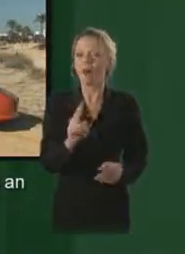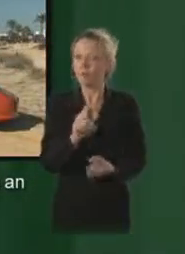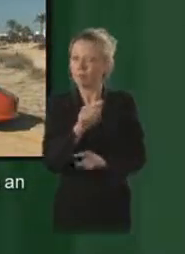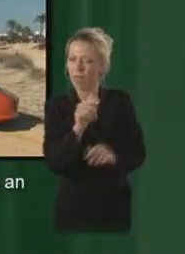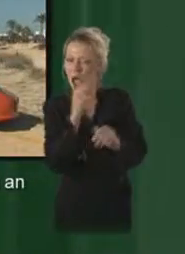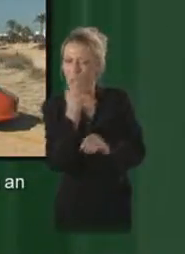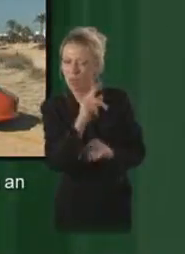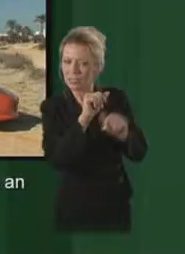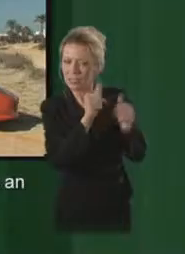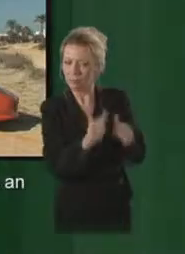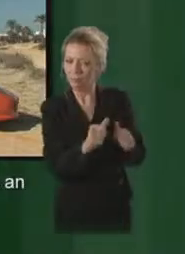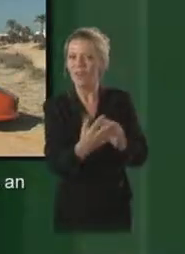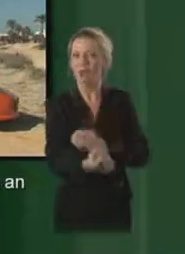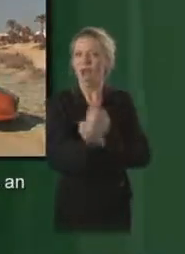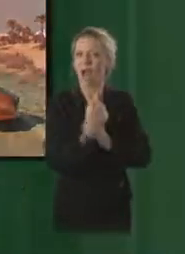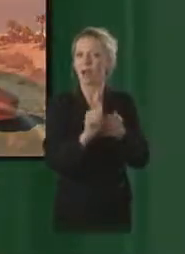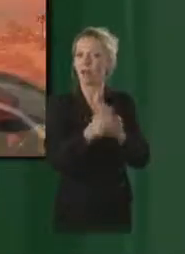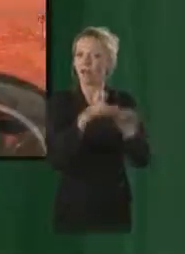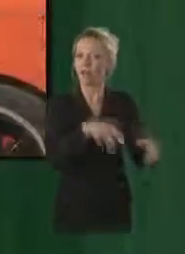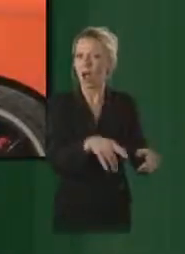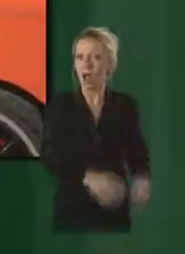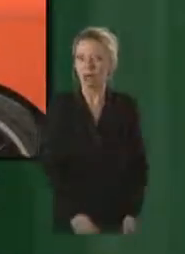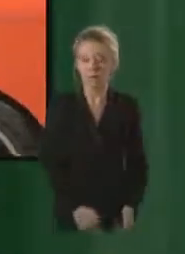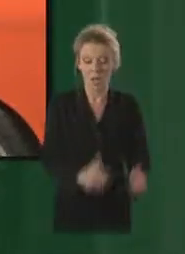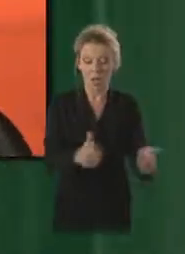accentuated curves lend the Cayman dynamics and stability.